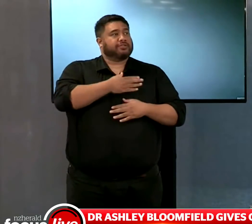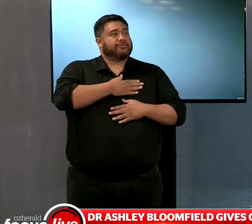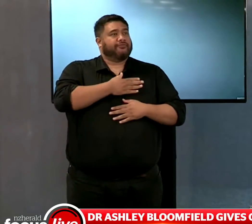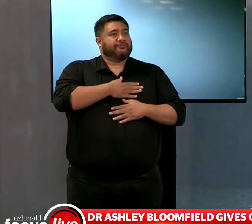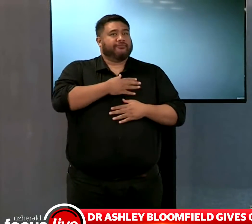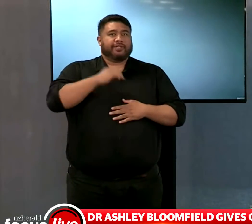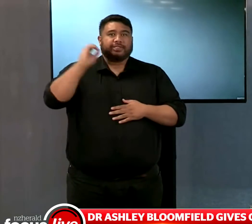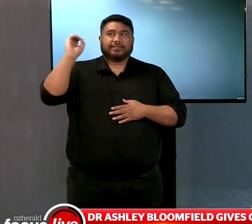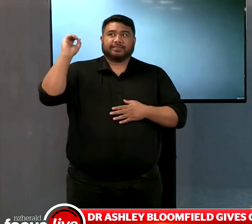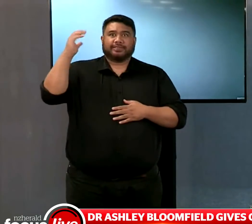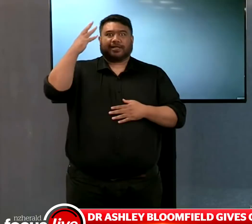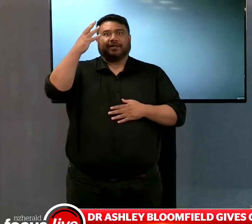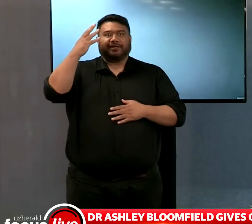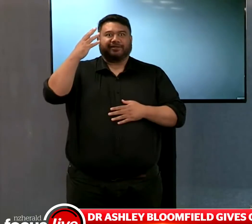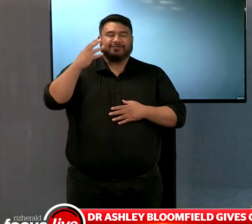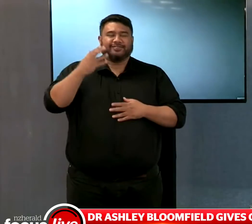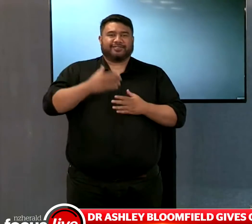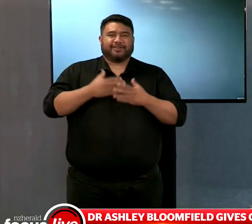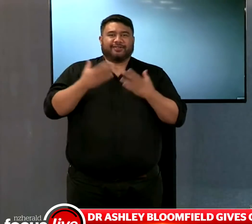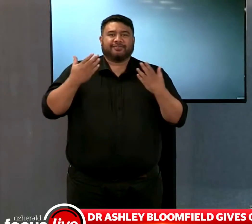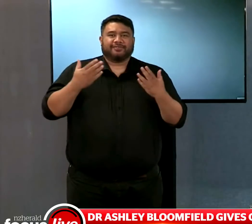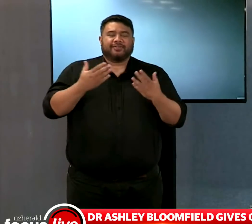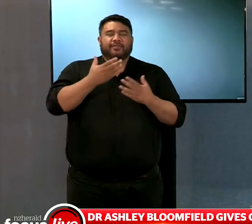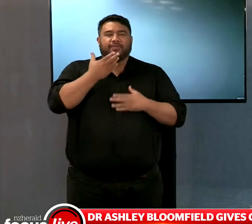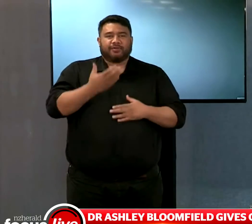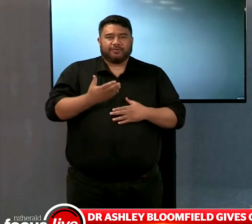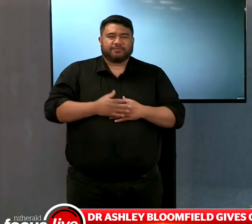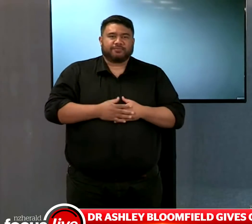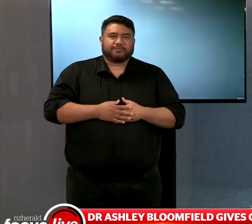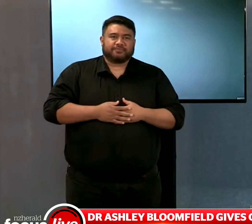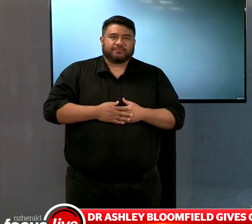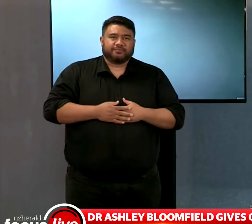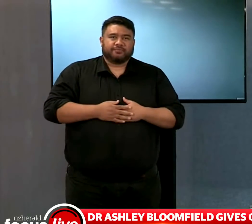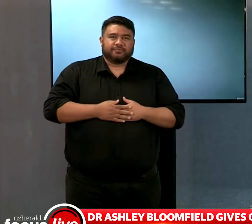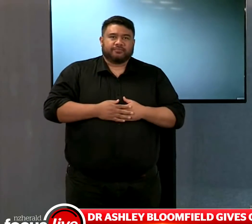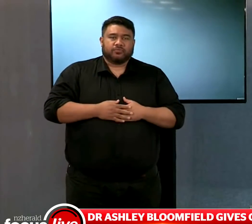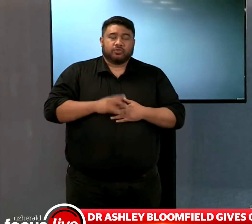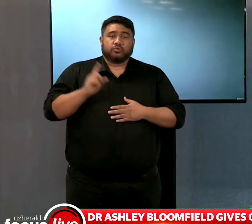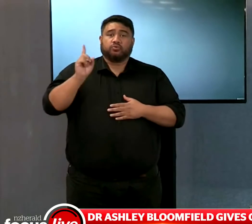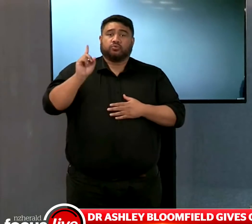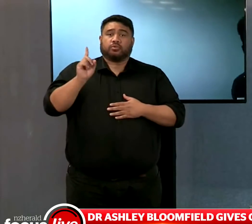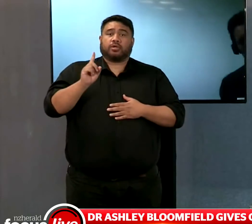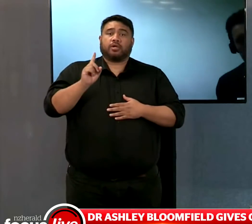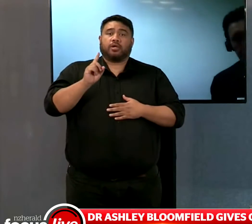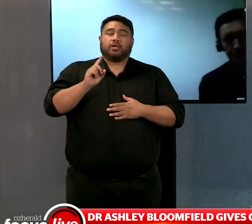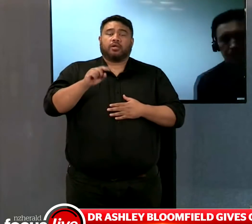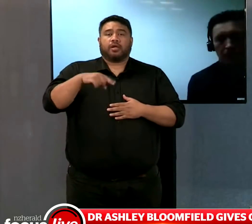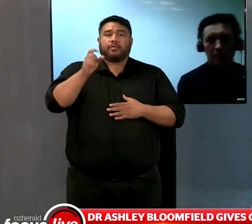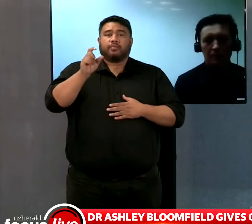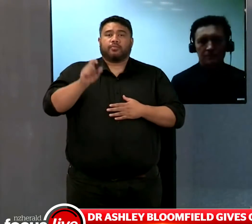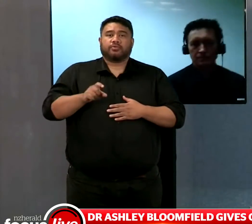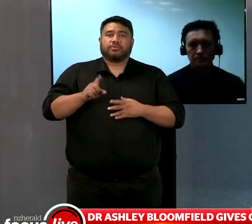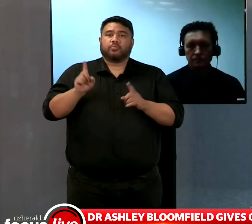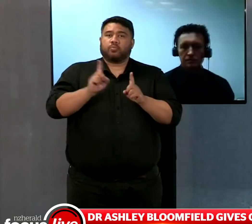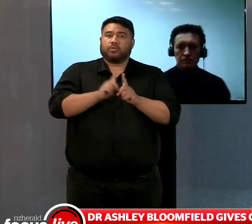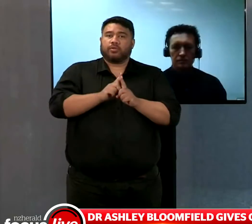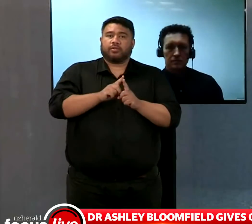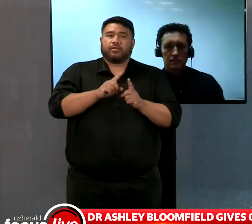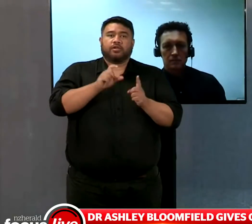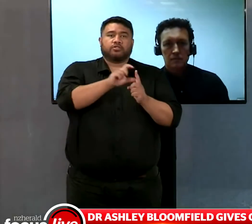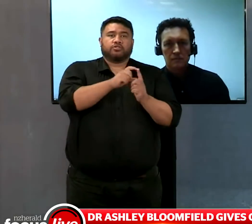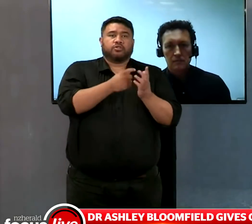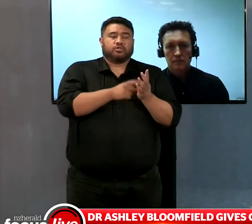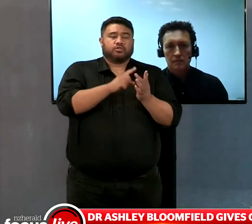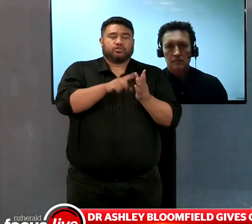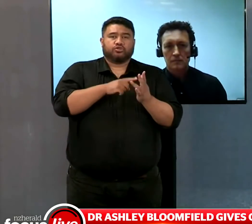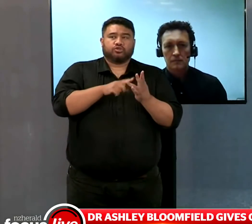on the Omicron outbreak response. Thank you very much for coming today. I am joined today by Dr Joe Bourne, who heads